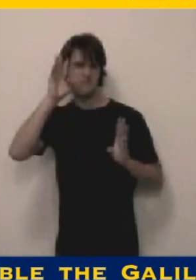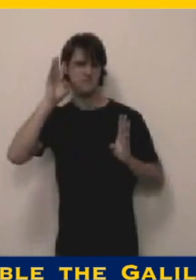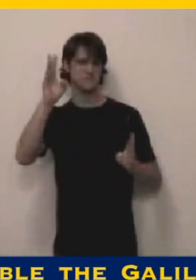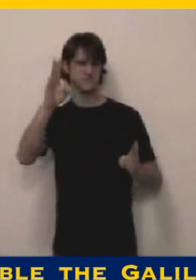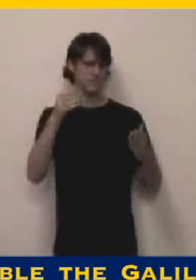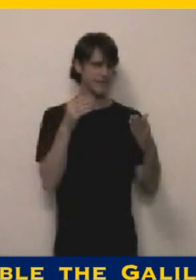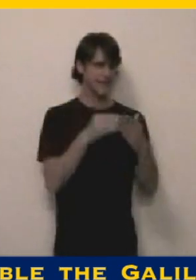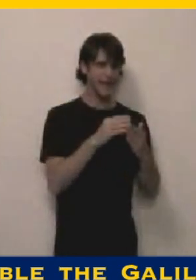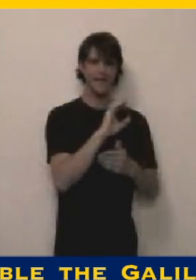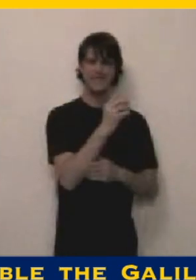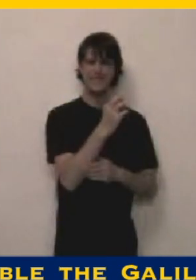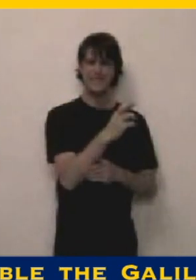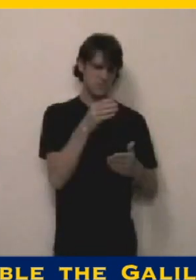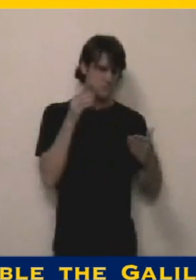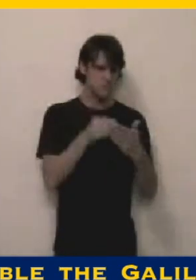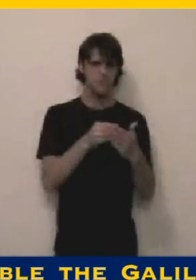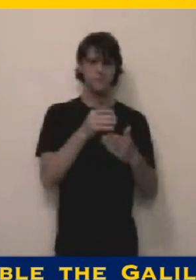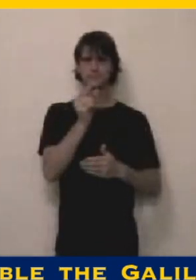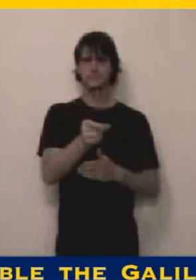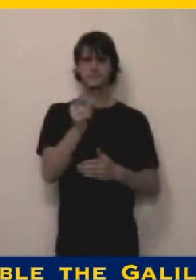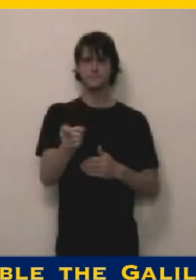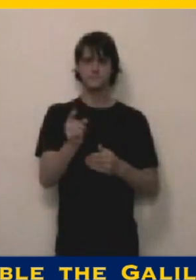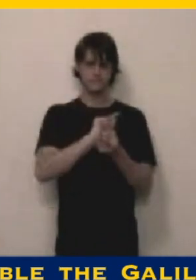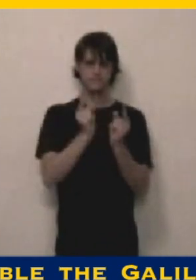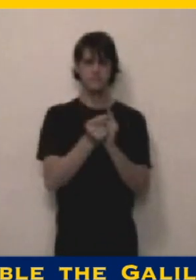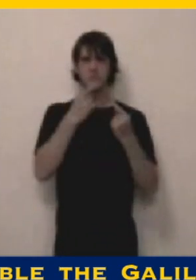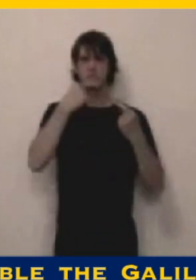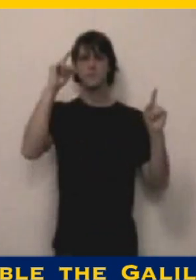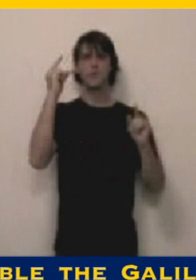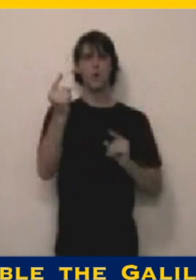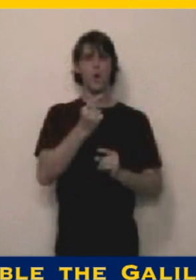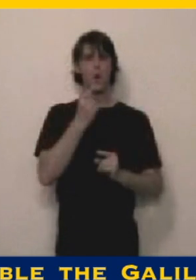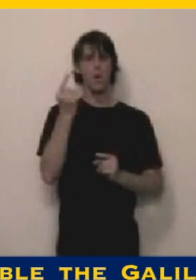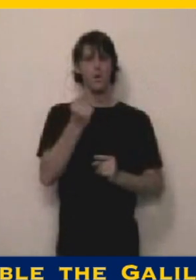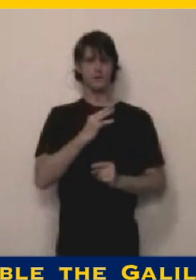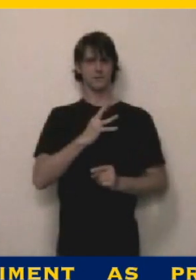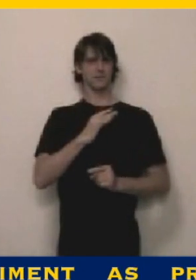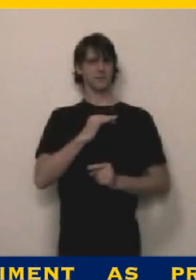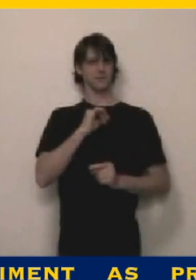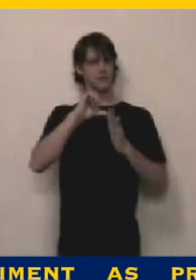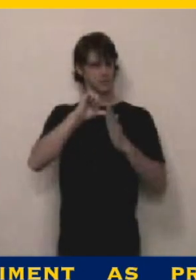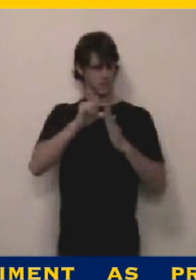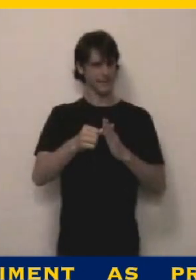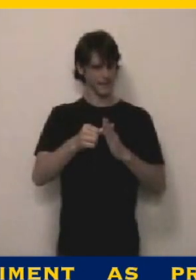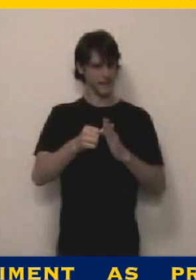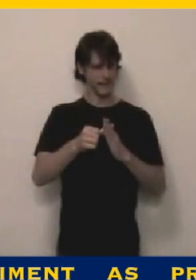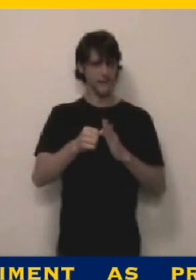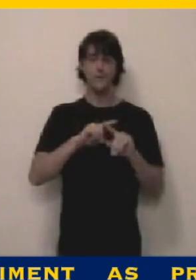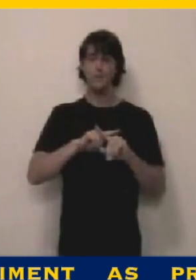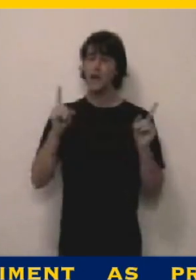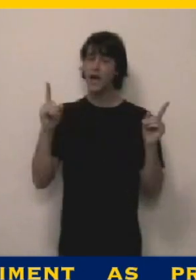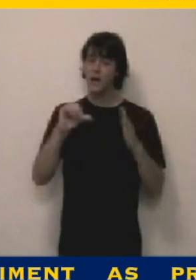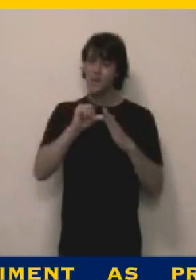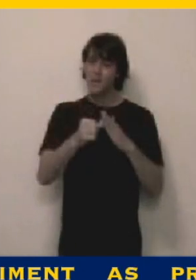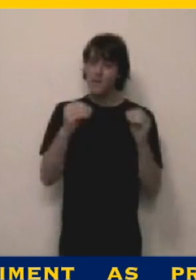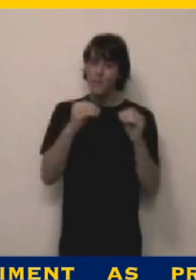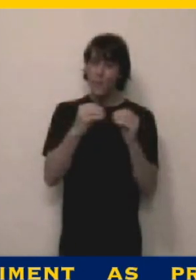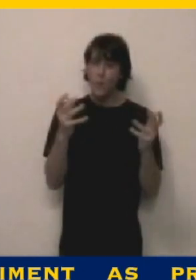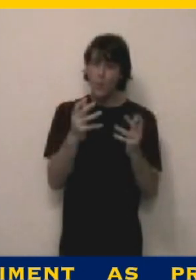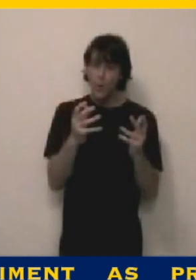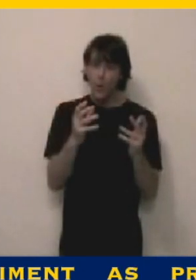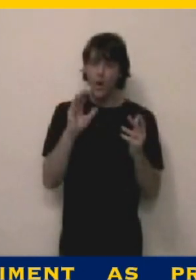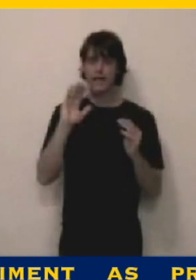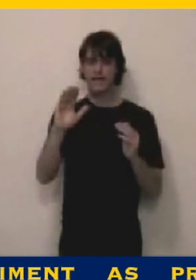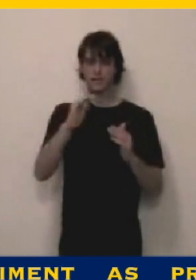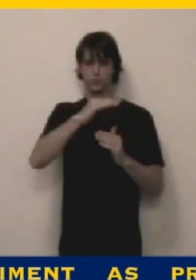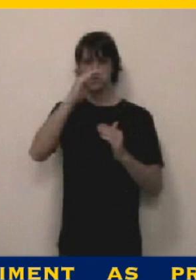the Galilean transformation had been to physicists over the centuries, taking a position which interprets the results of the Michelson-Morley experiment as proof that light